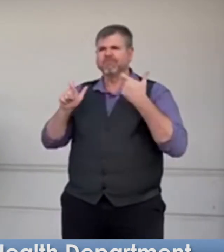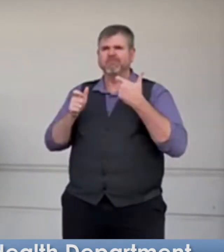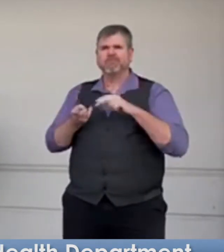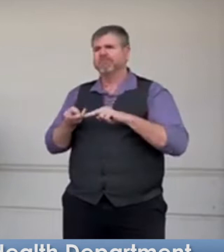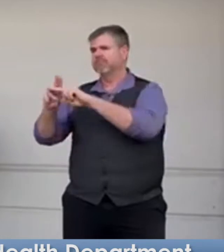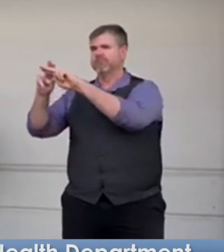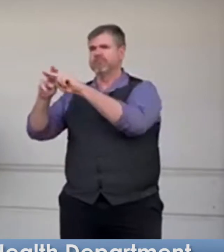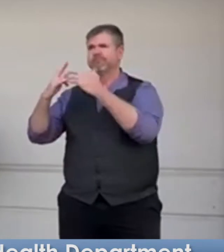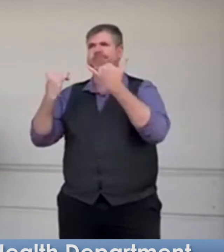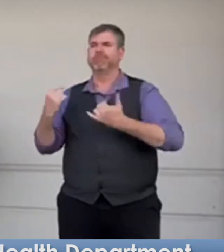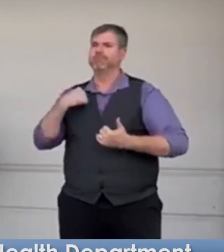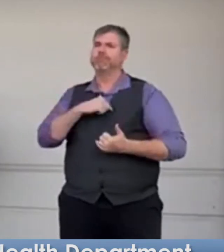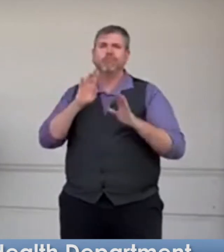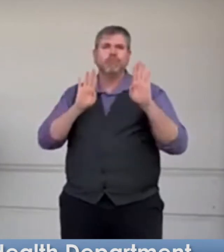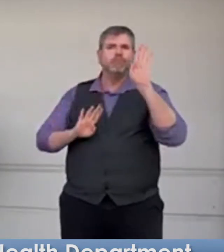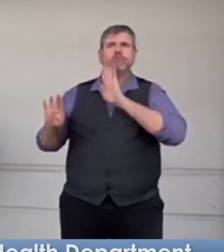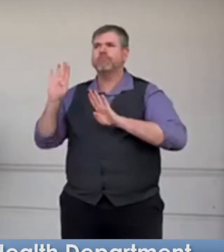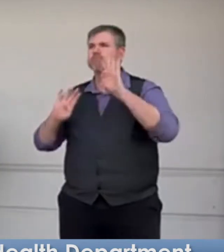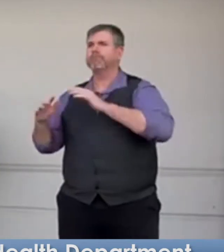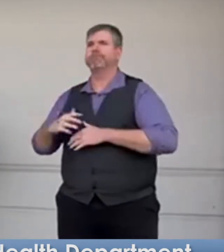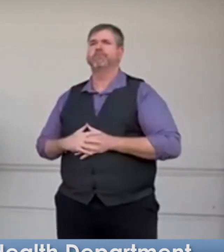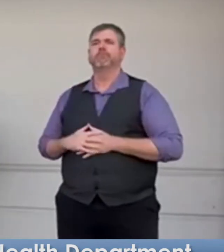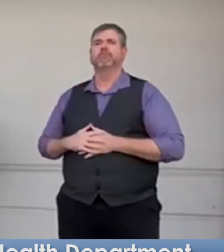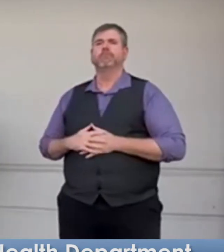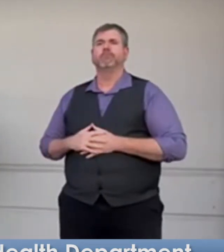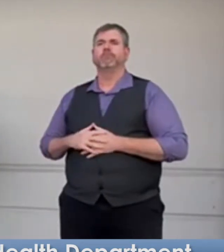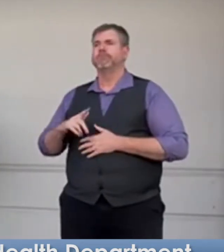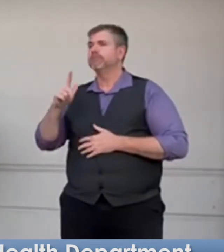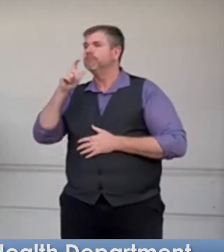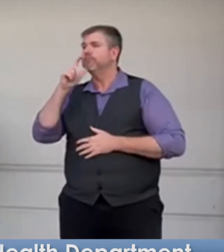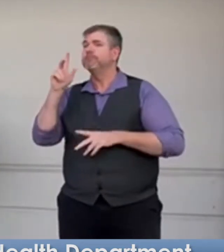COVID positive patients needing hospital care.